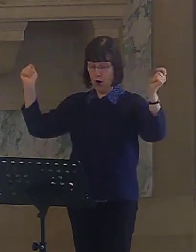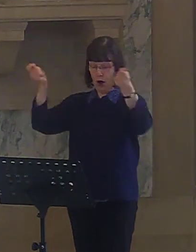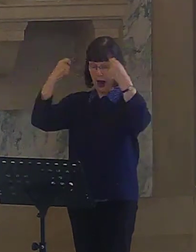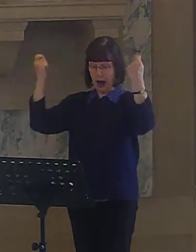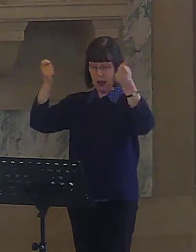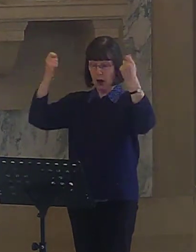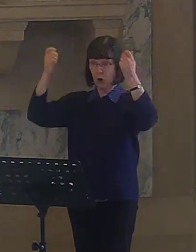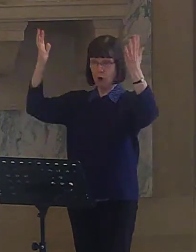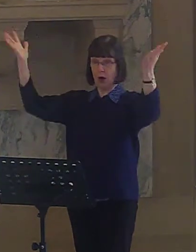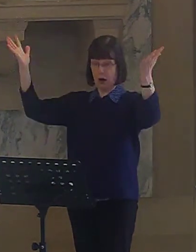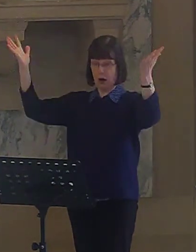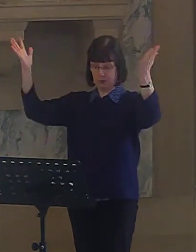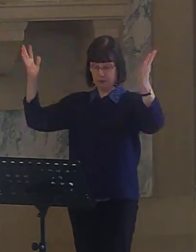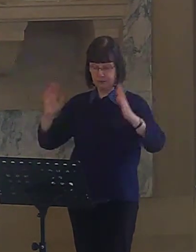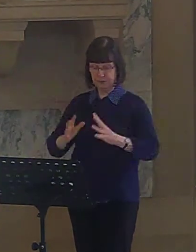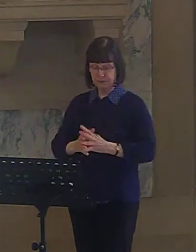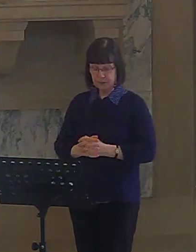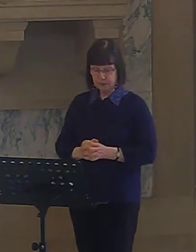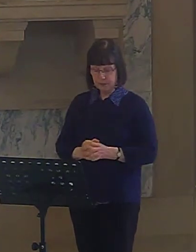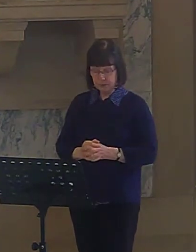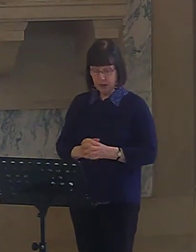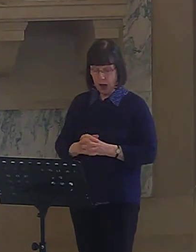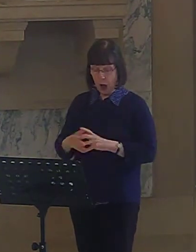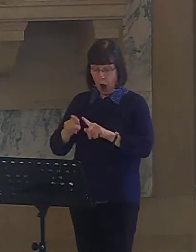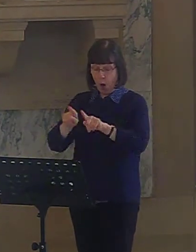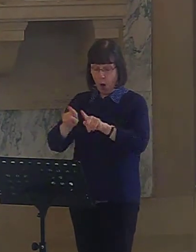praise the Lord. Alleluia.